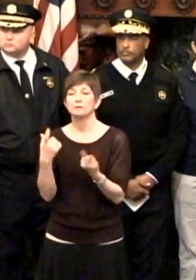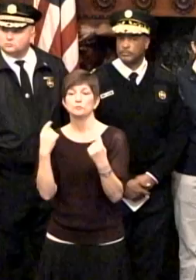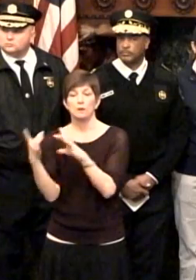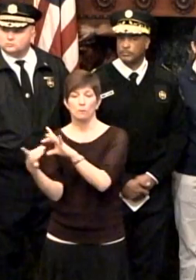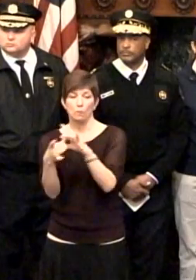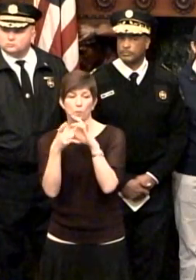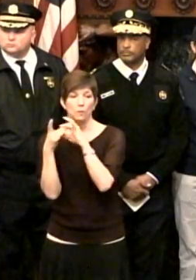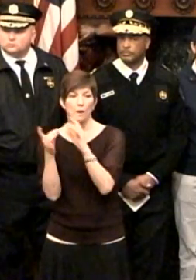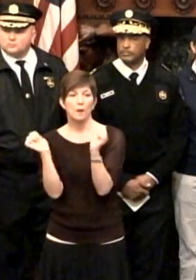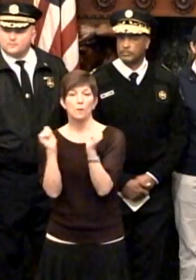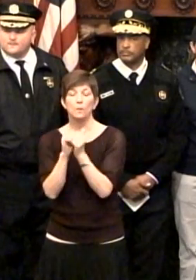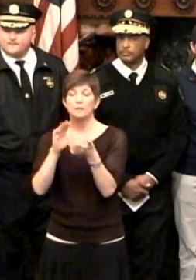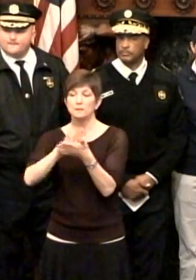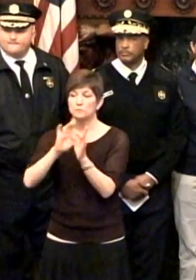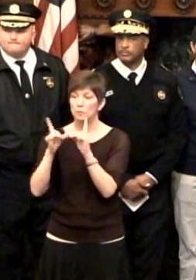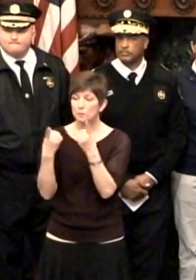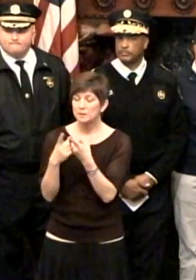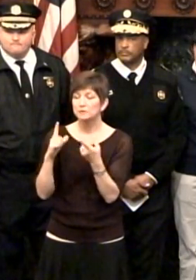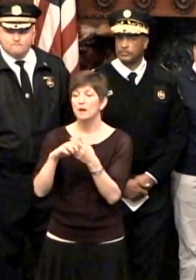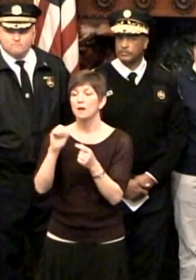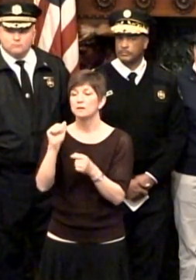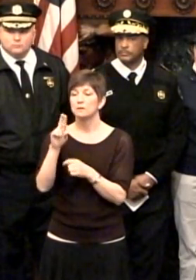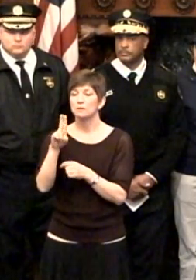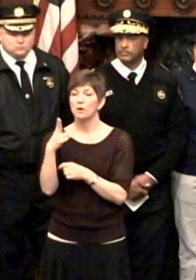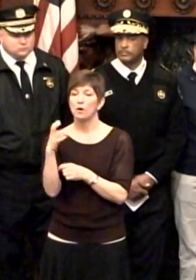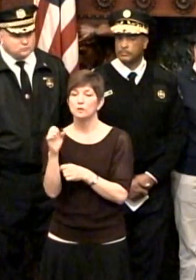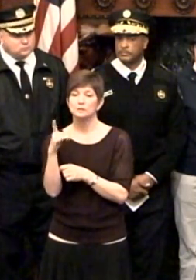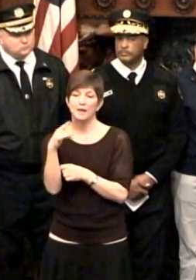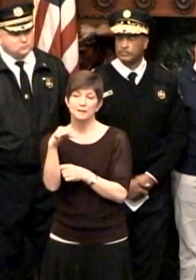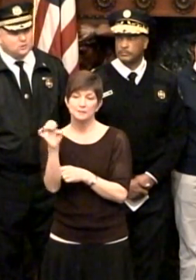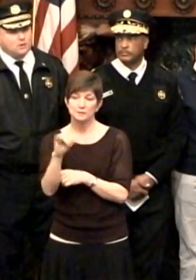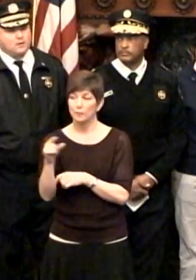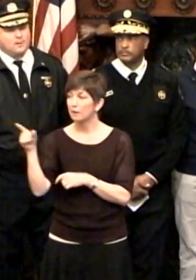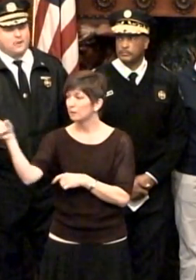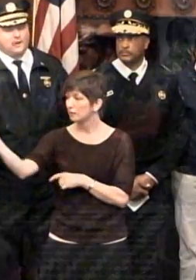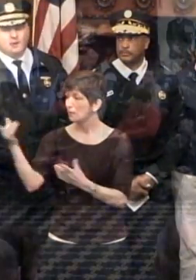coordinate with the school district and the archdiocese as well.